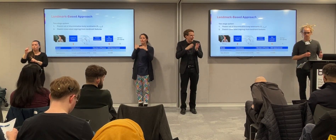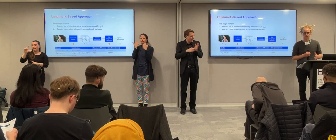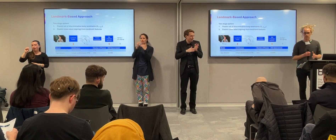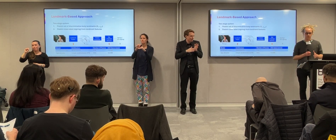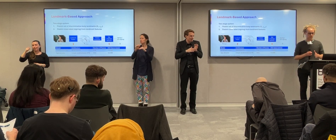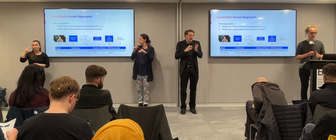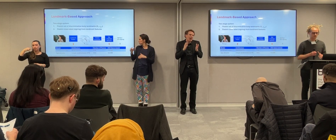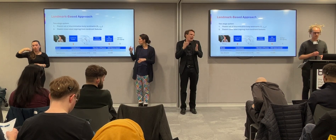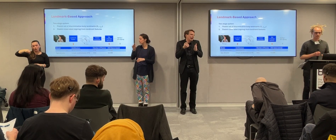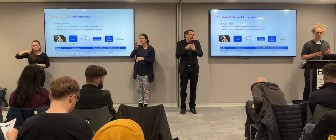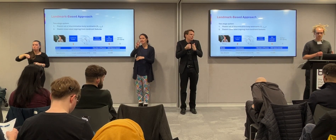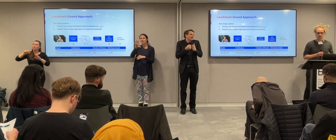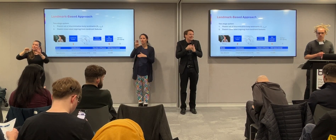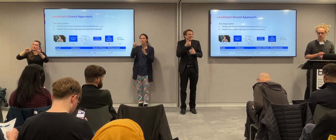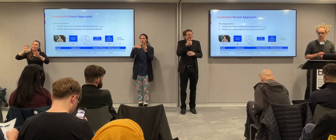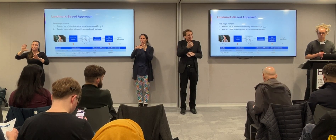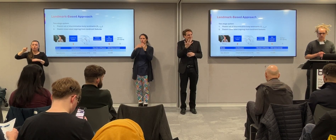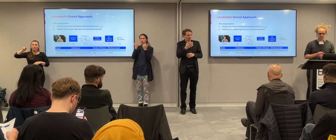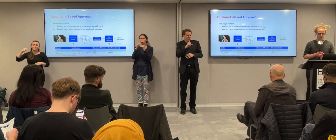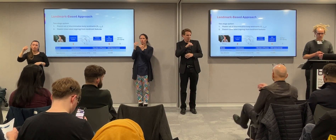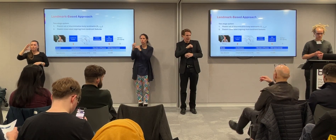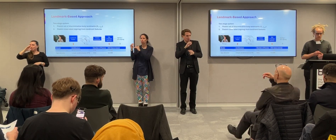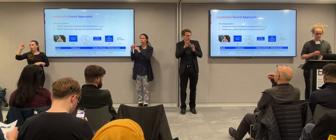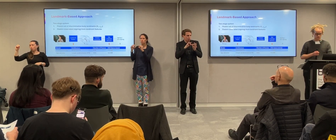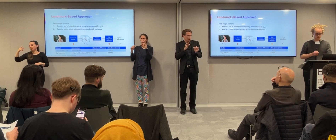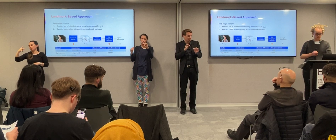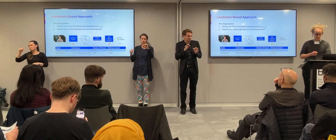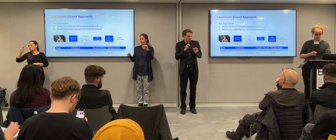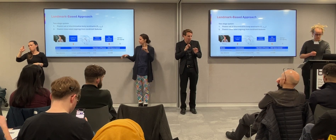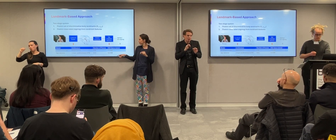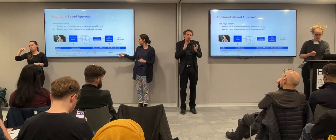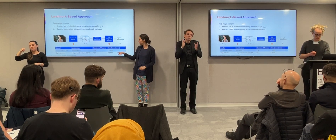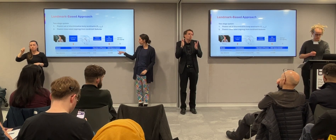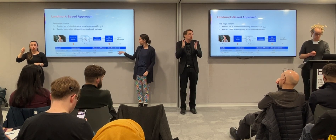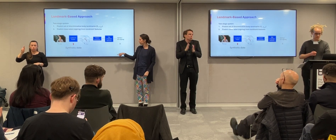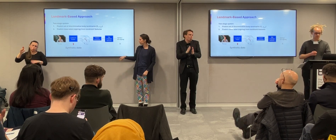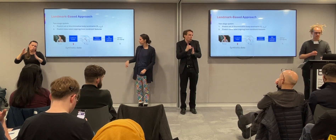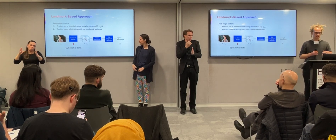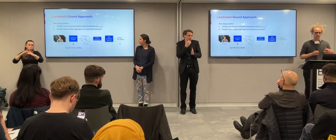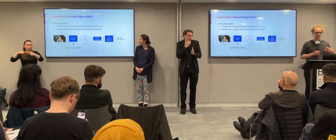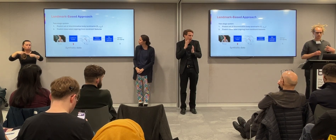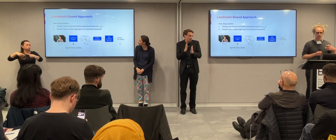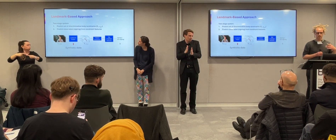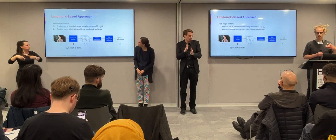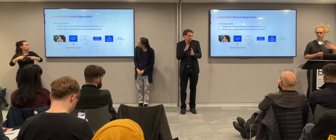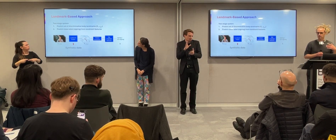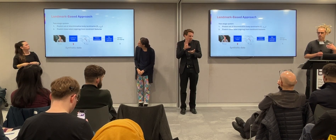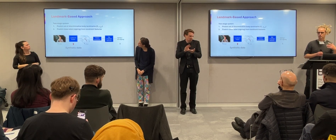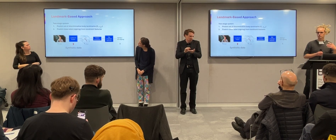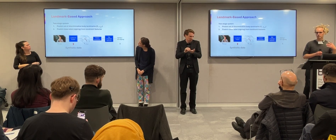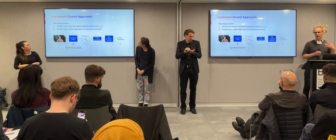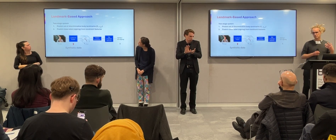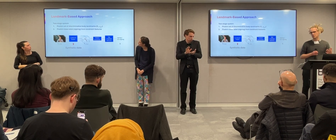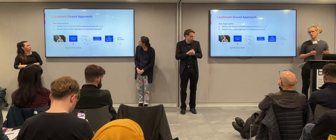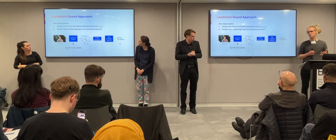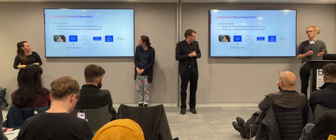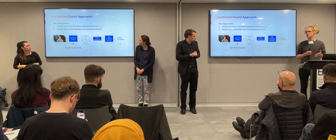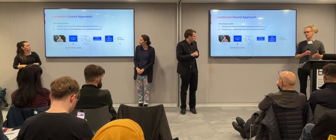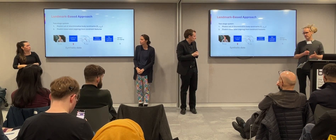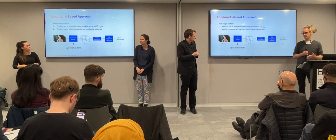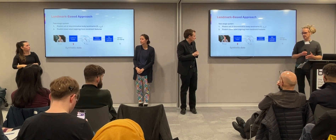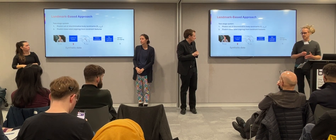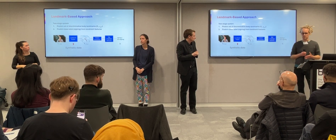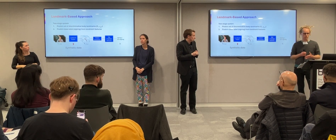parameters, 65,000, and very small in space as well. The interesting bit is that we actually